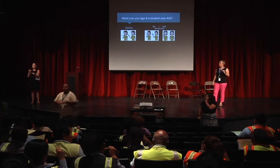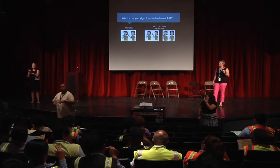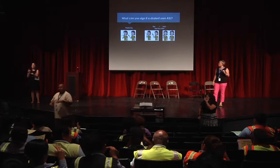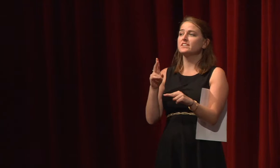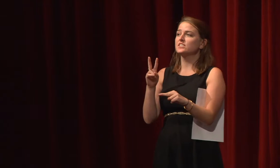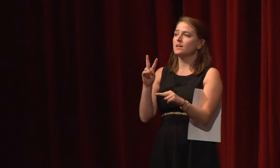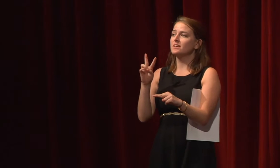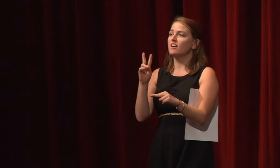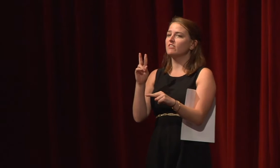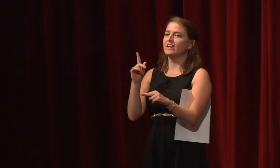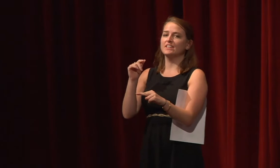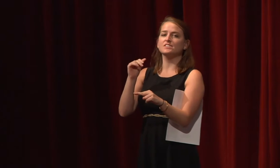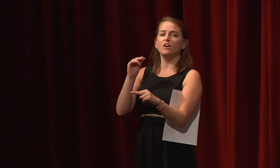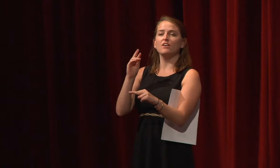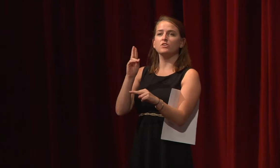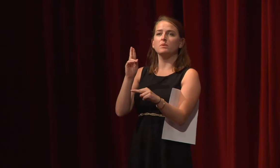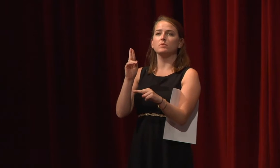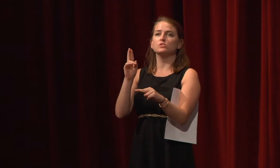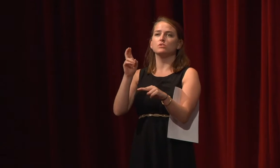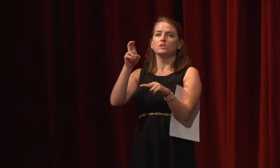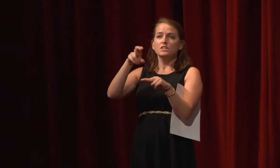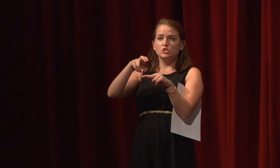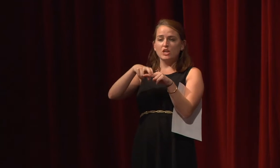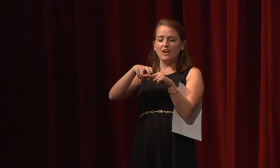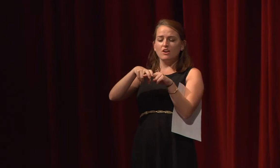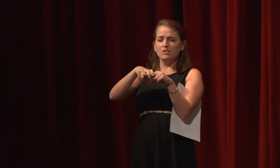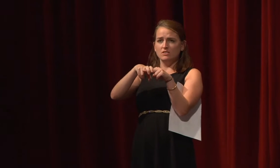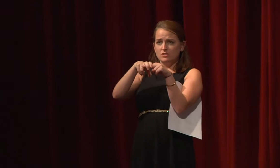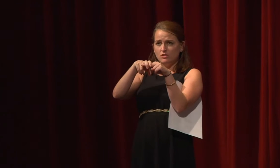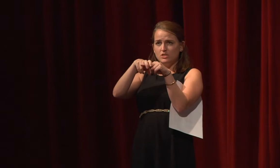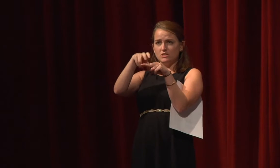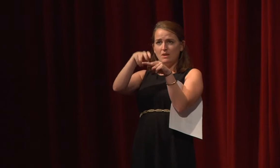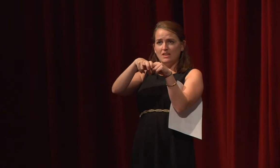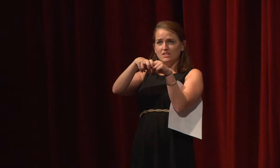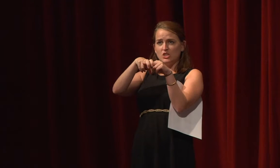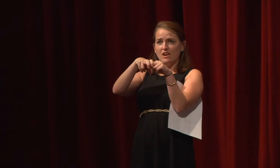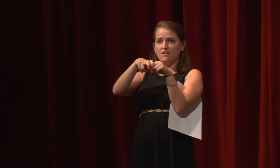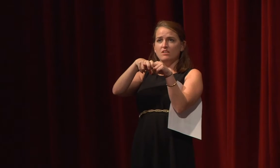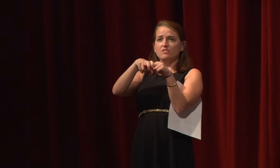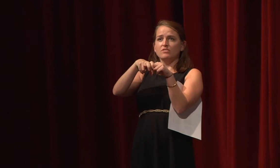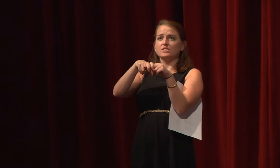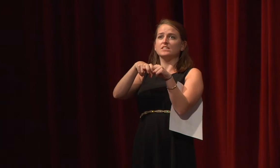So Henry just let me know that he saw a few people do chair. So you're just making the chair for